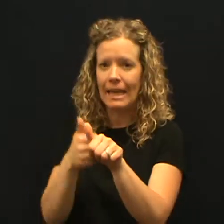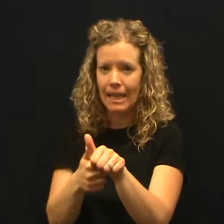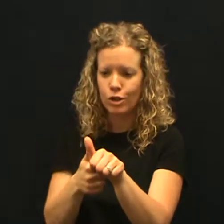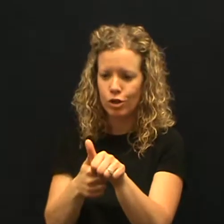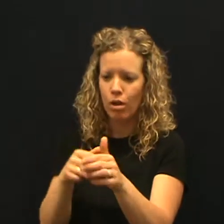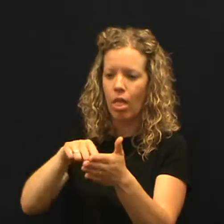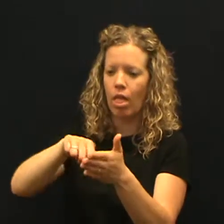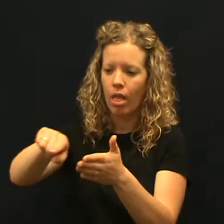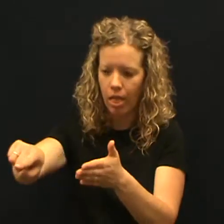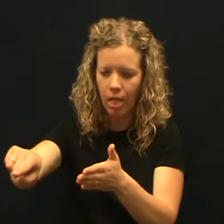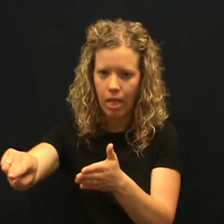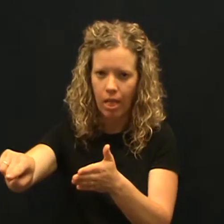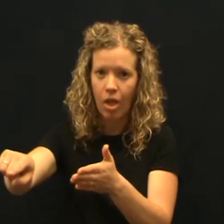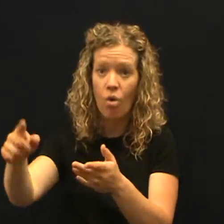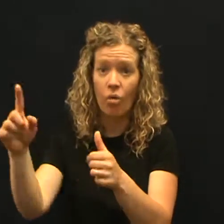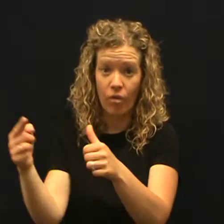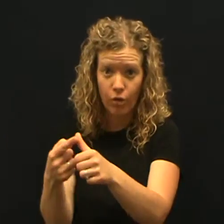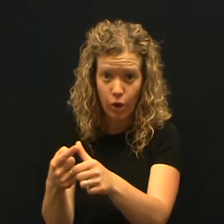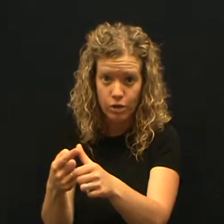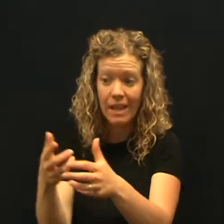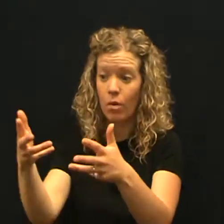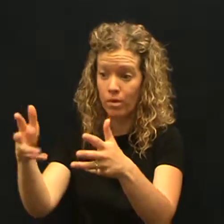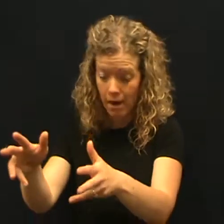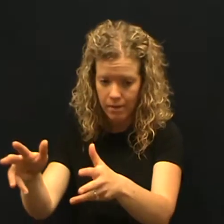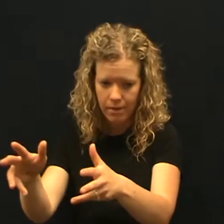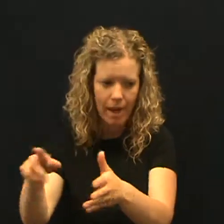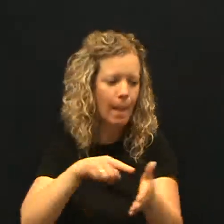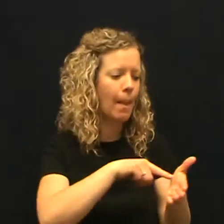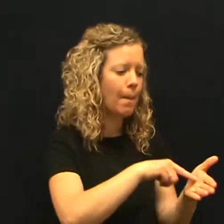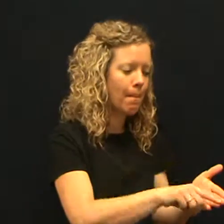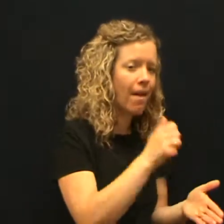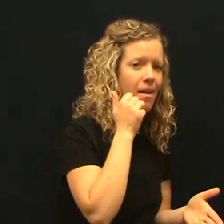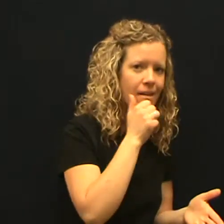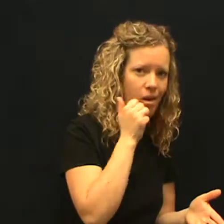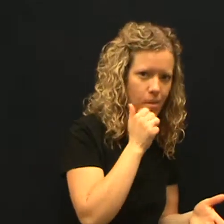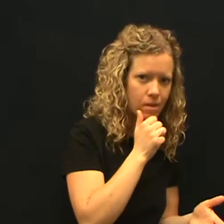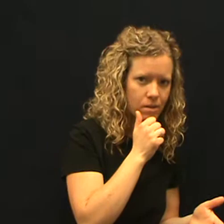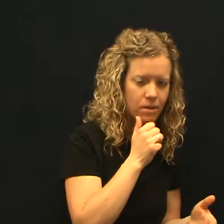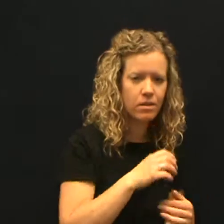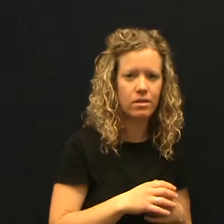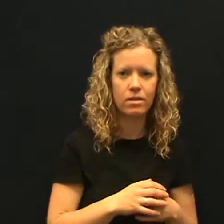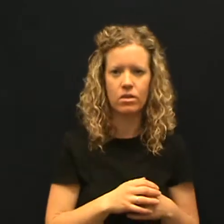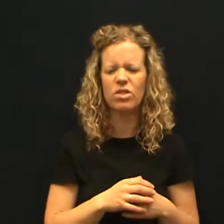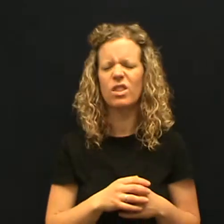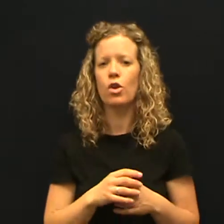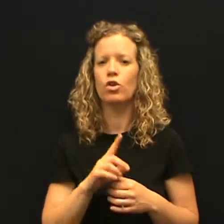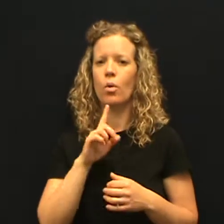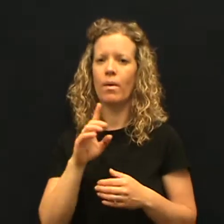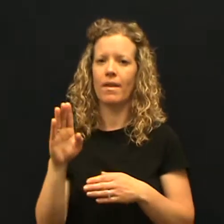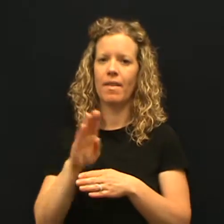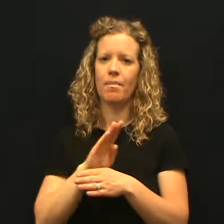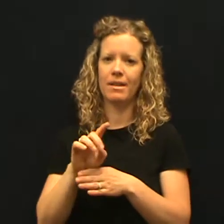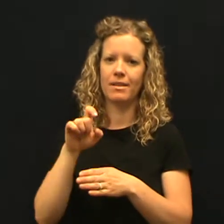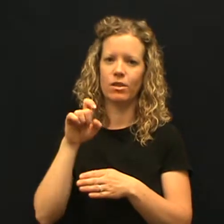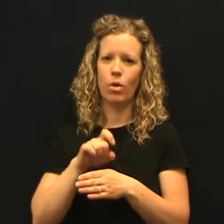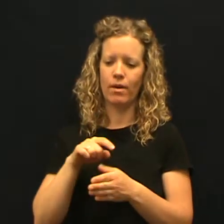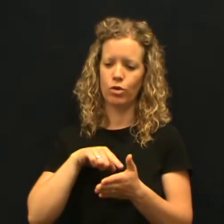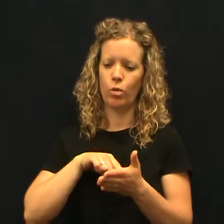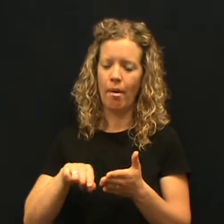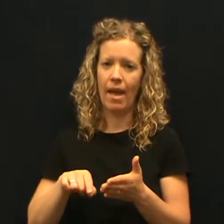shareholders. And there's 1 year of dividends in arrears, so they have to make up that year plus the current year, so they have